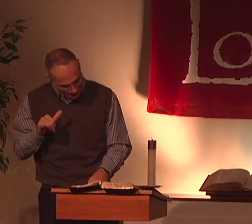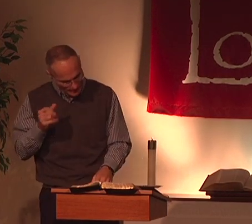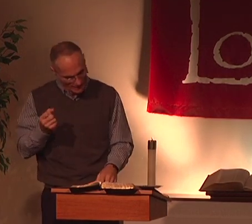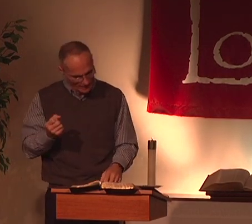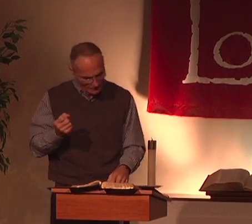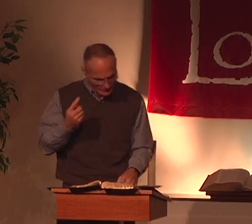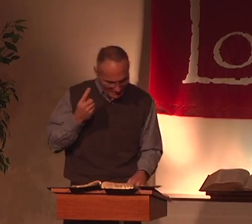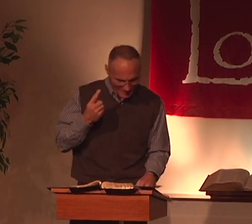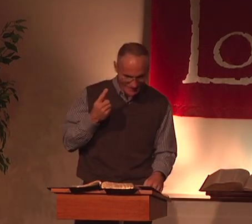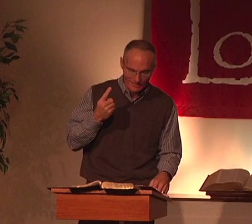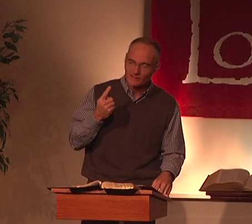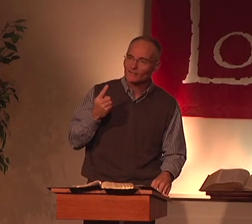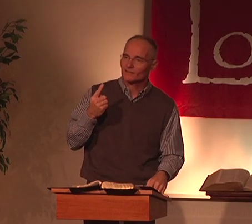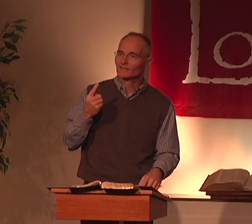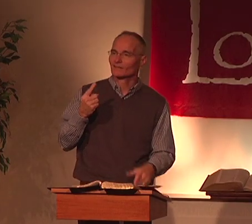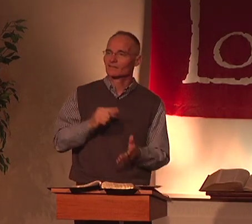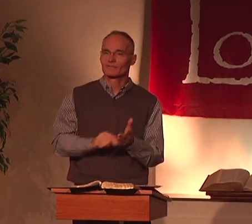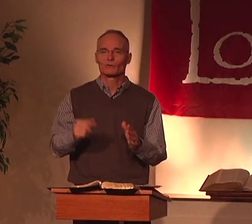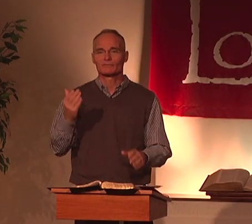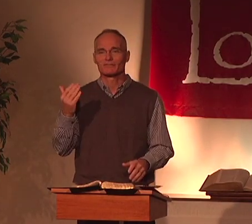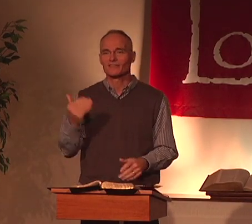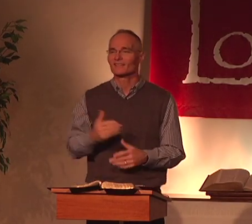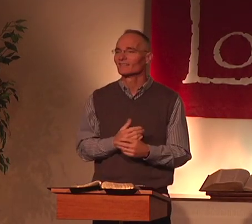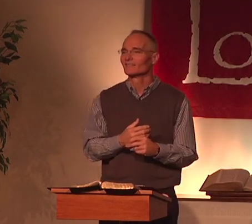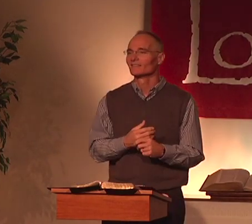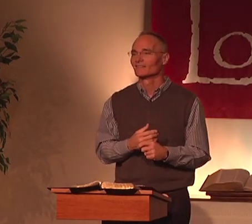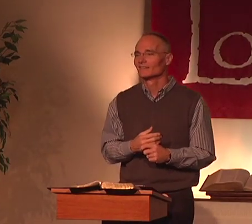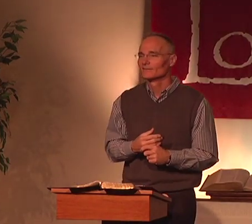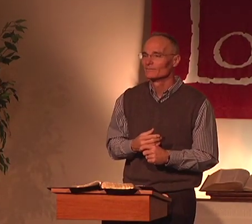Because Larry Understands Verse 15